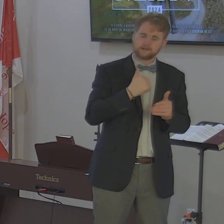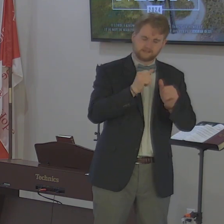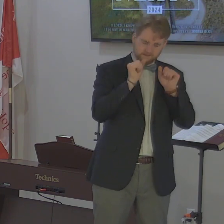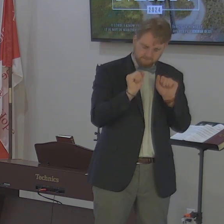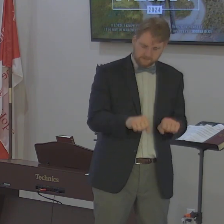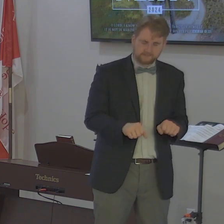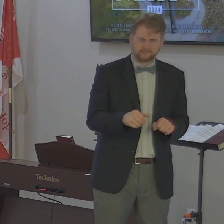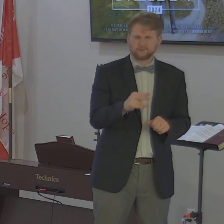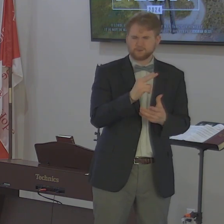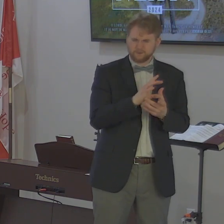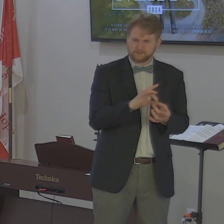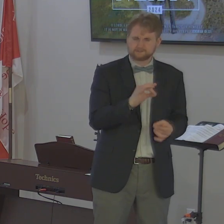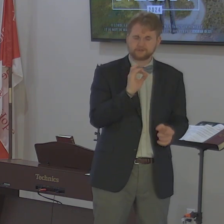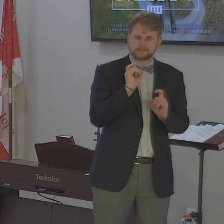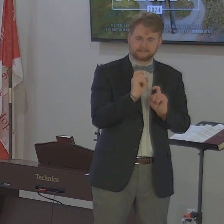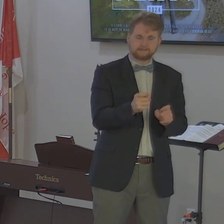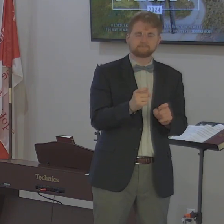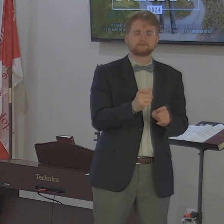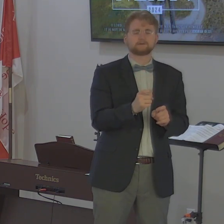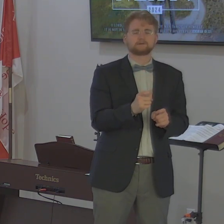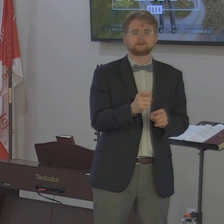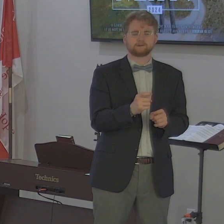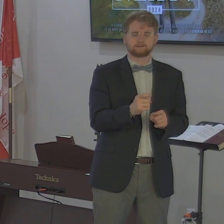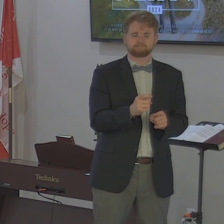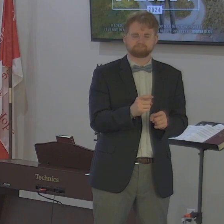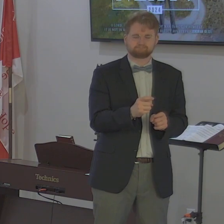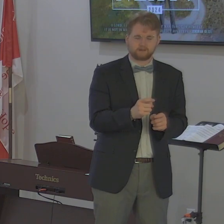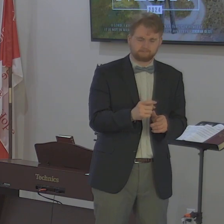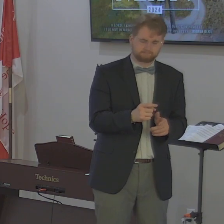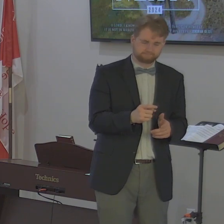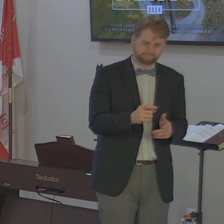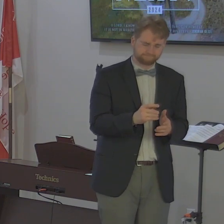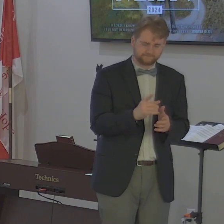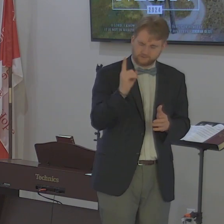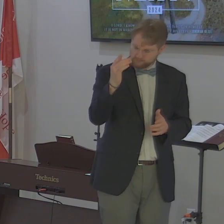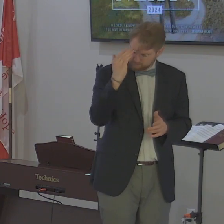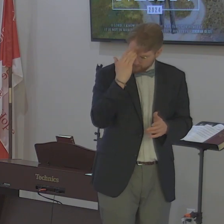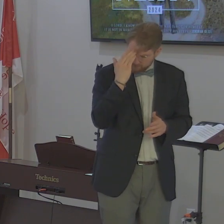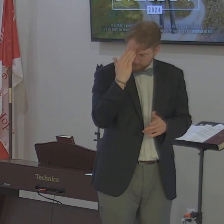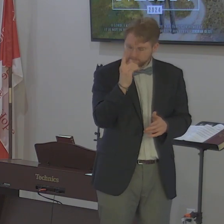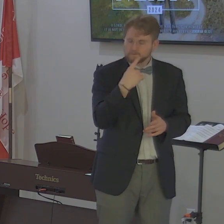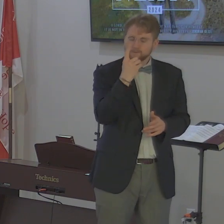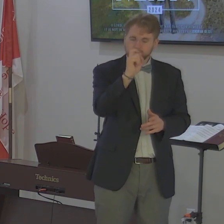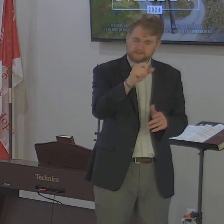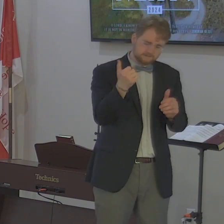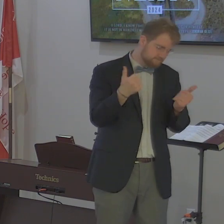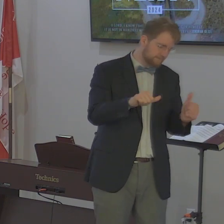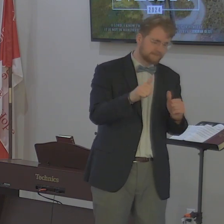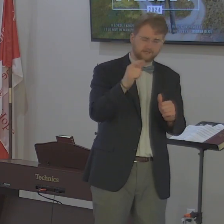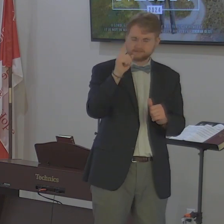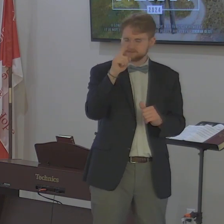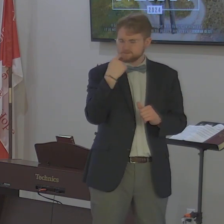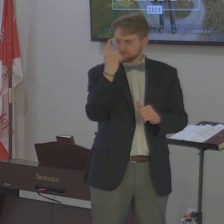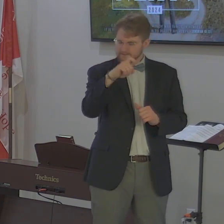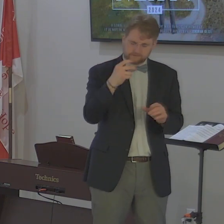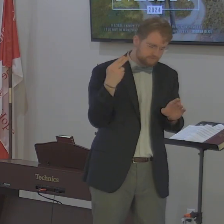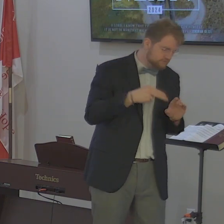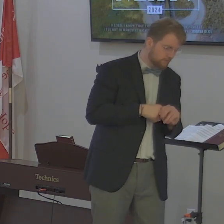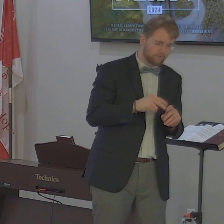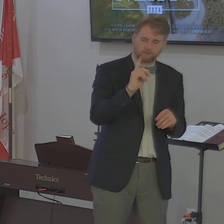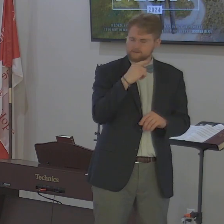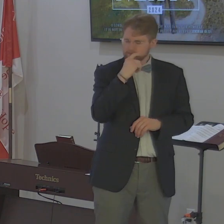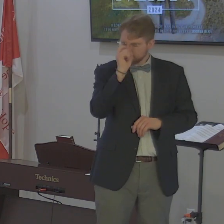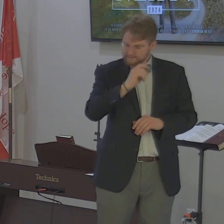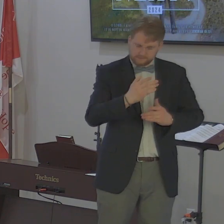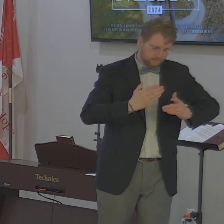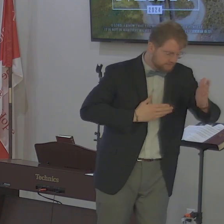given ability to do that. God, please move them. You know who needs baptized. You know who needs to join. You know who needs to serve.